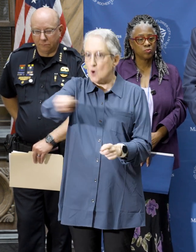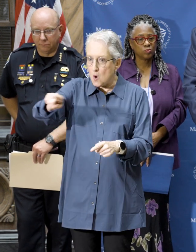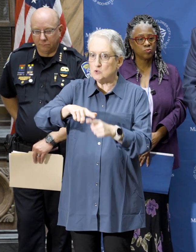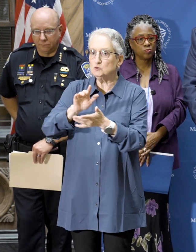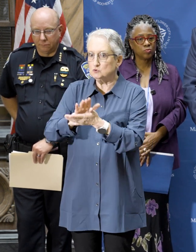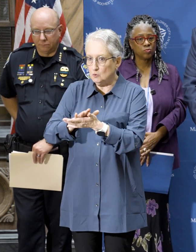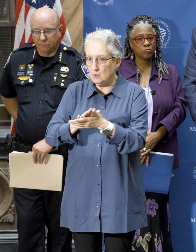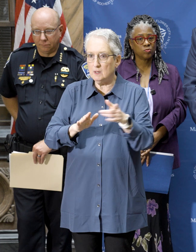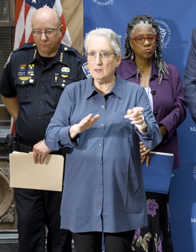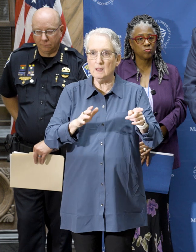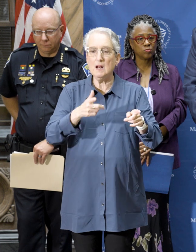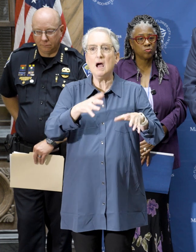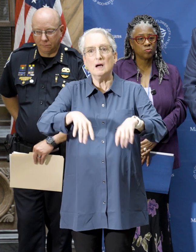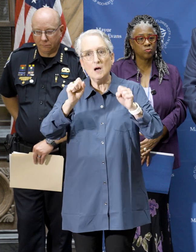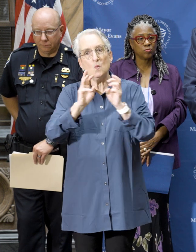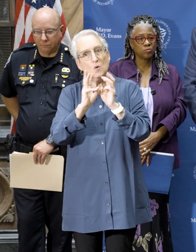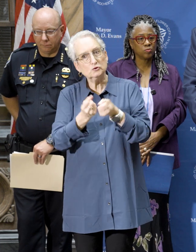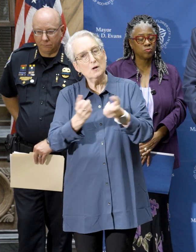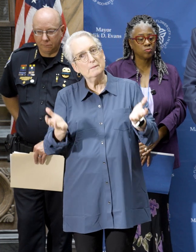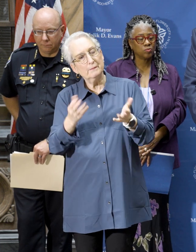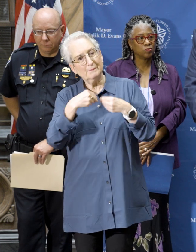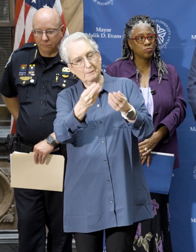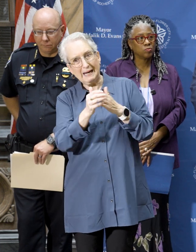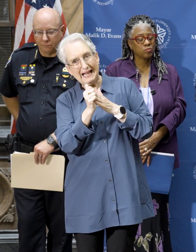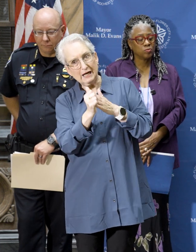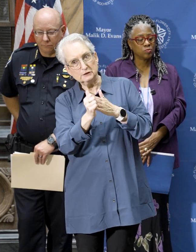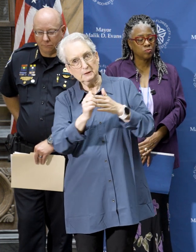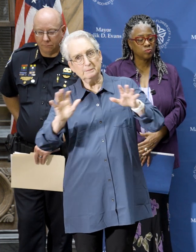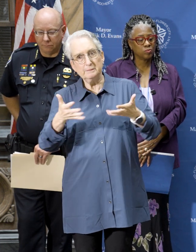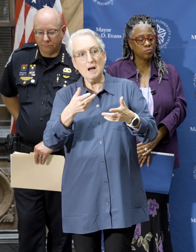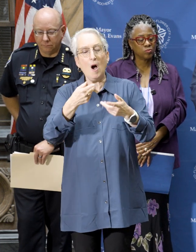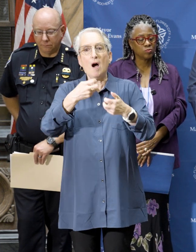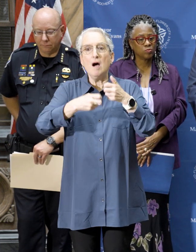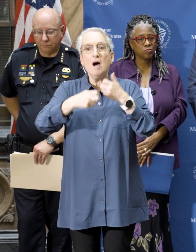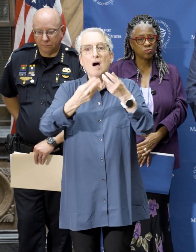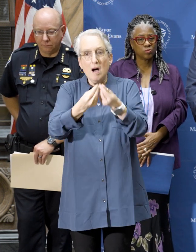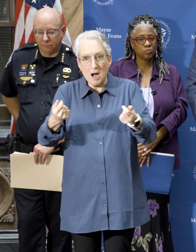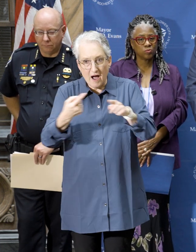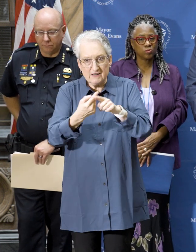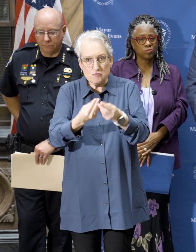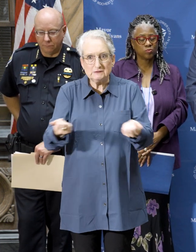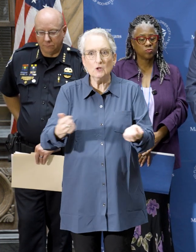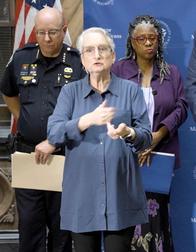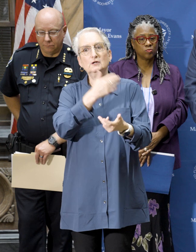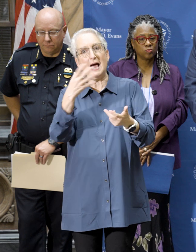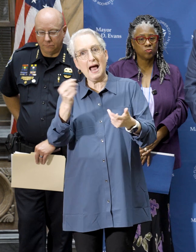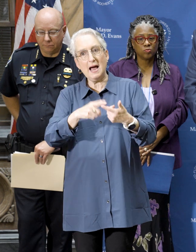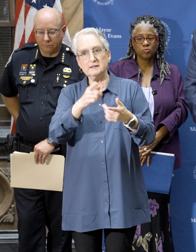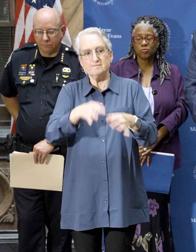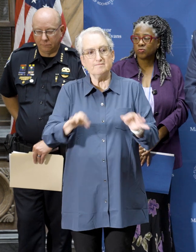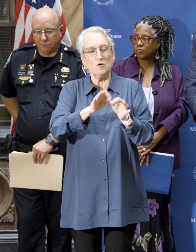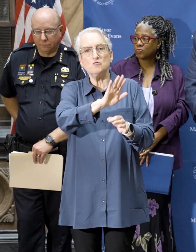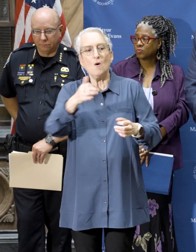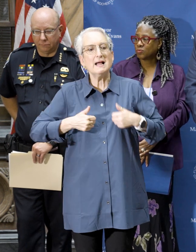Holding workshops on leadership, conflict resolution, and essential life skills, all those skills that we know that will help them be a productive adults. Staying